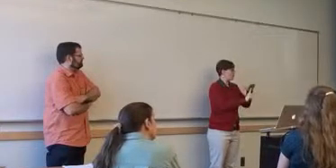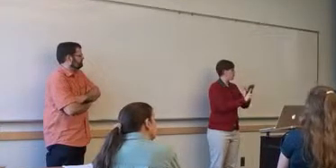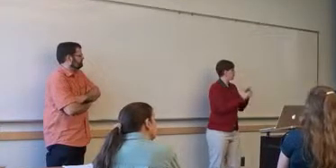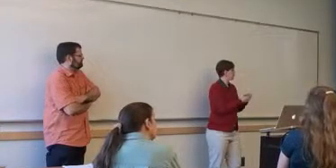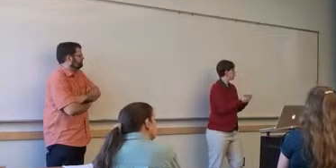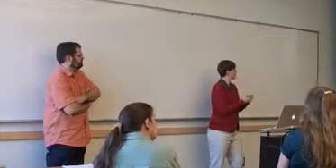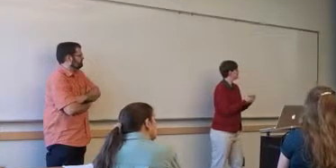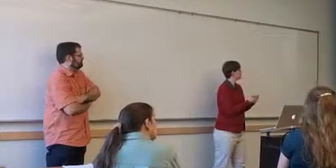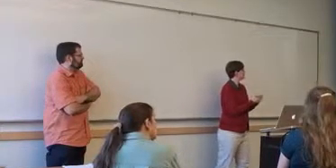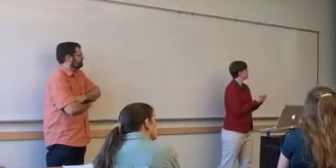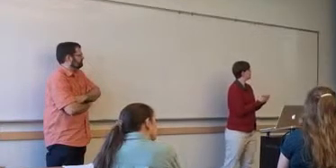school age.